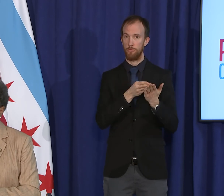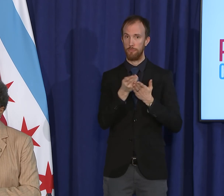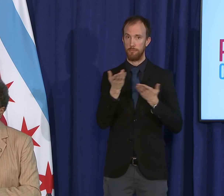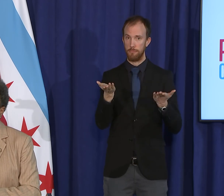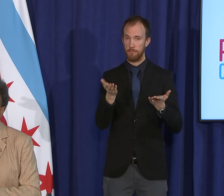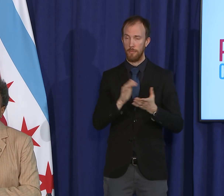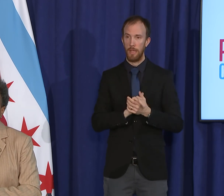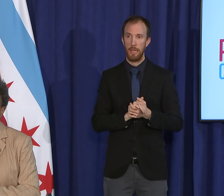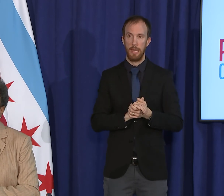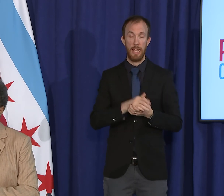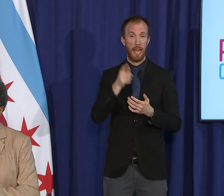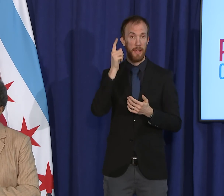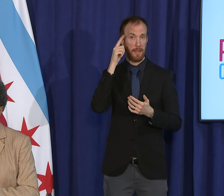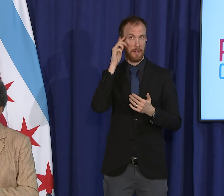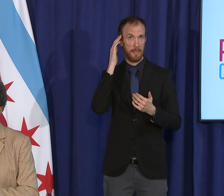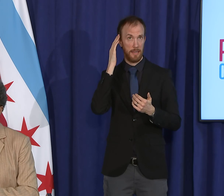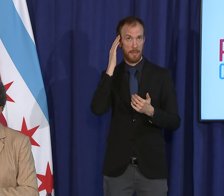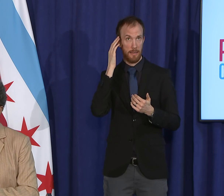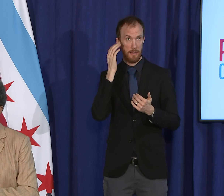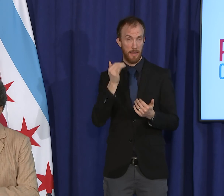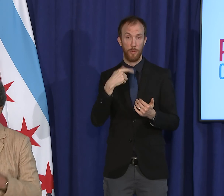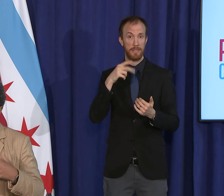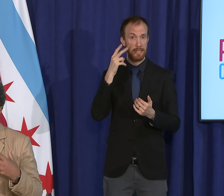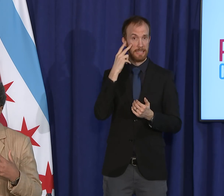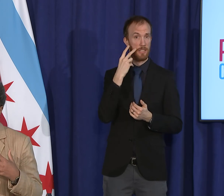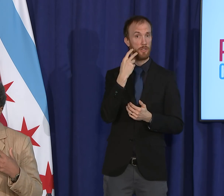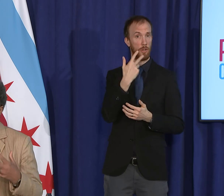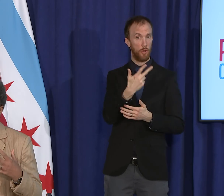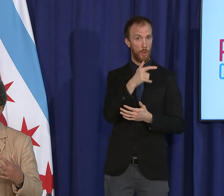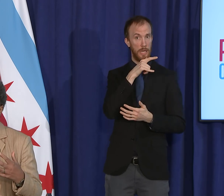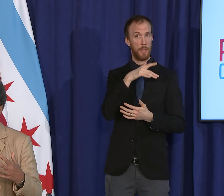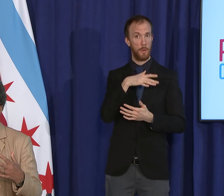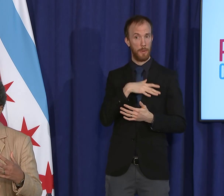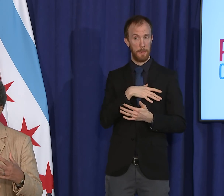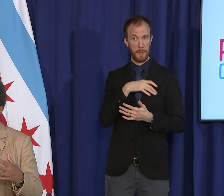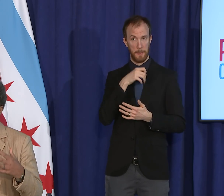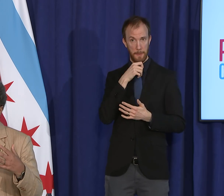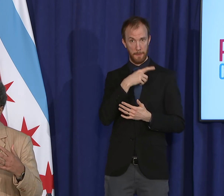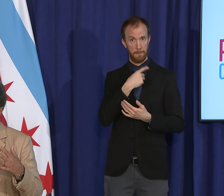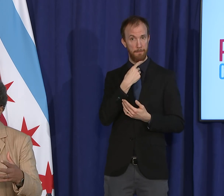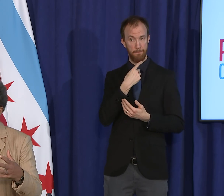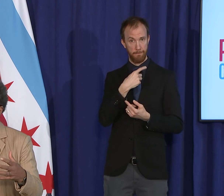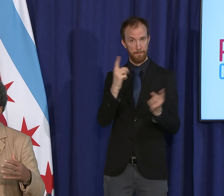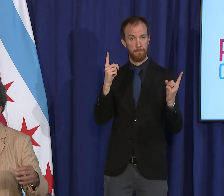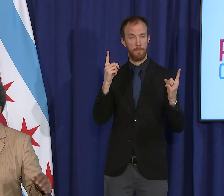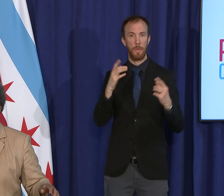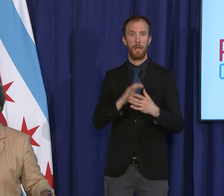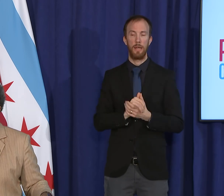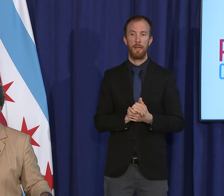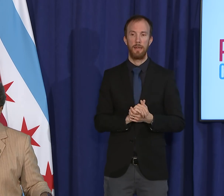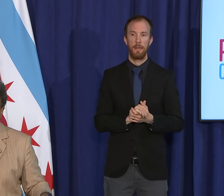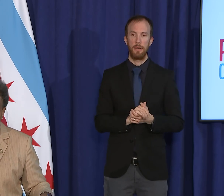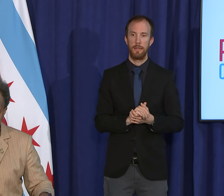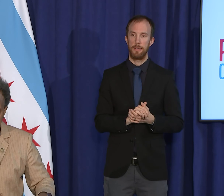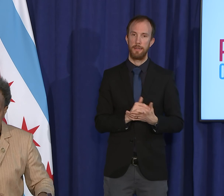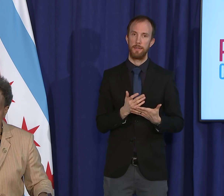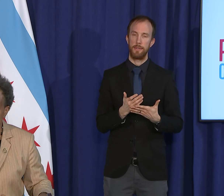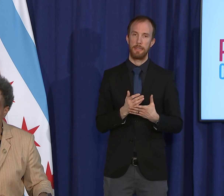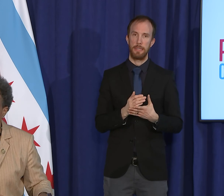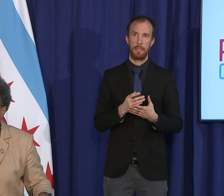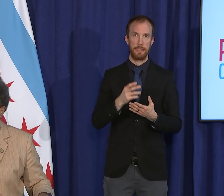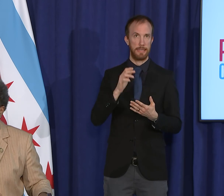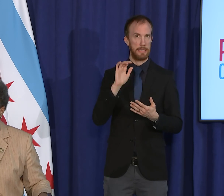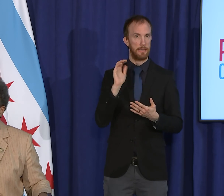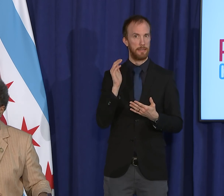with now 3 women who have come forward, and the fact is that It looks like the New York